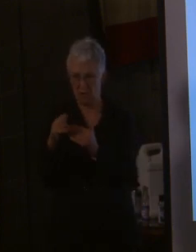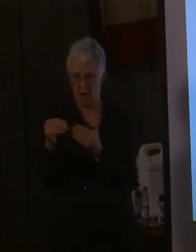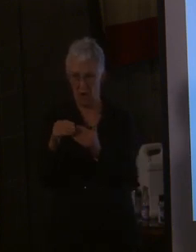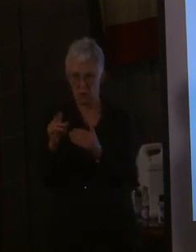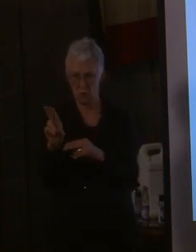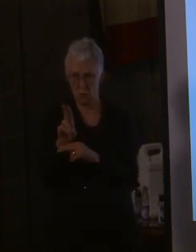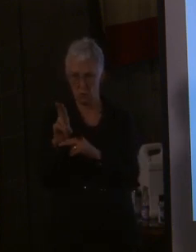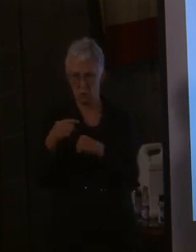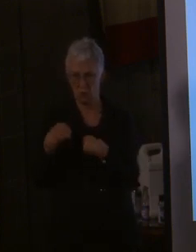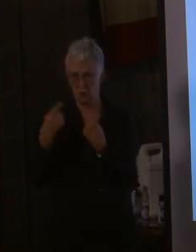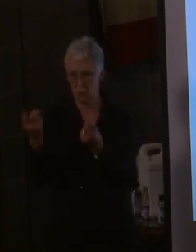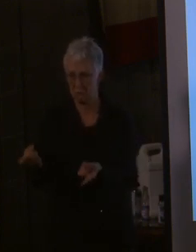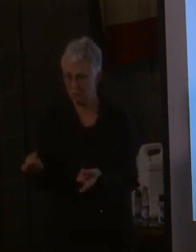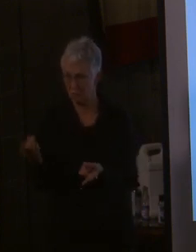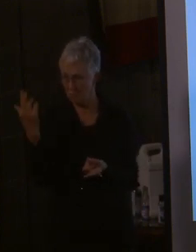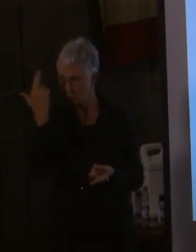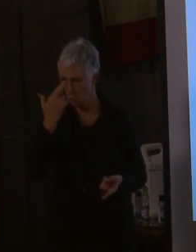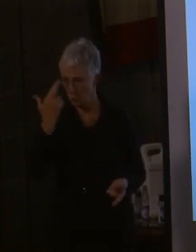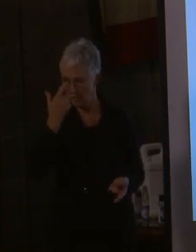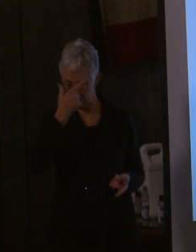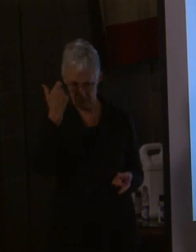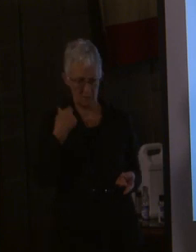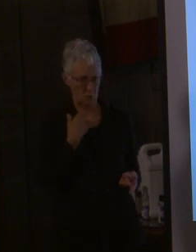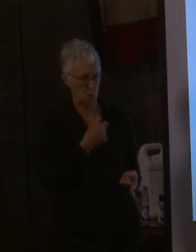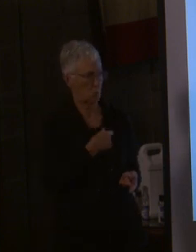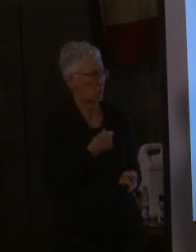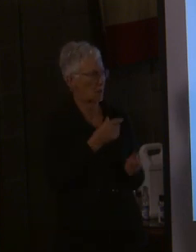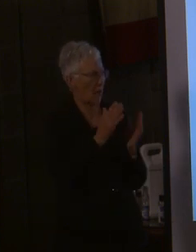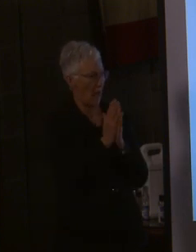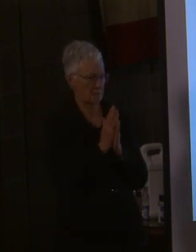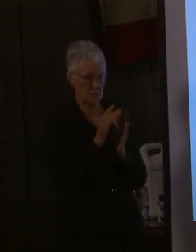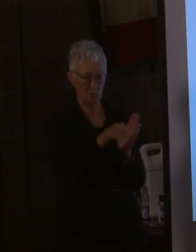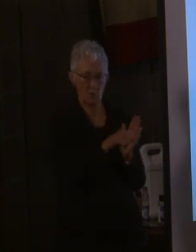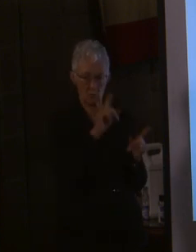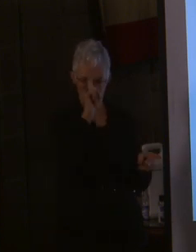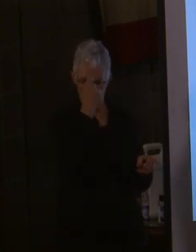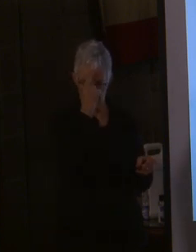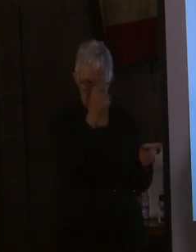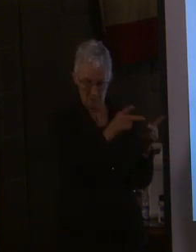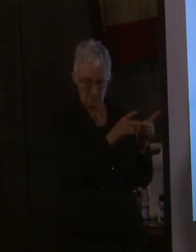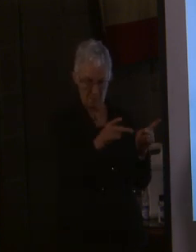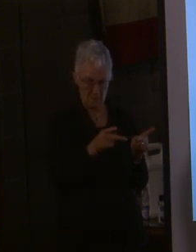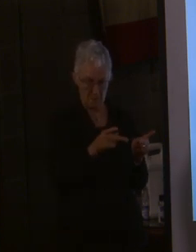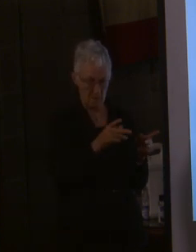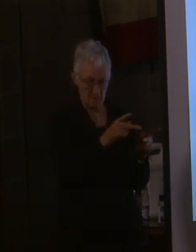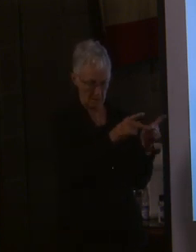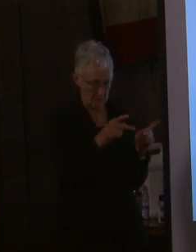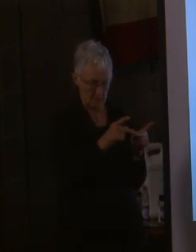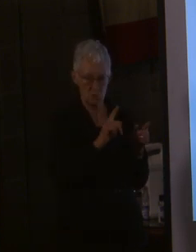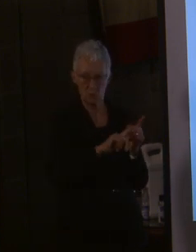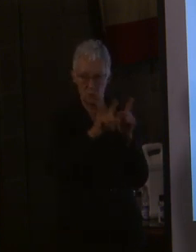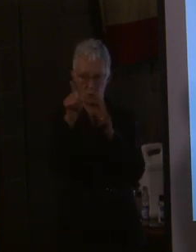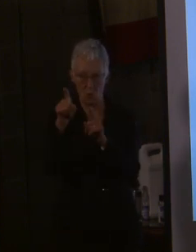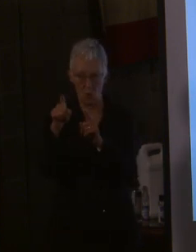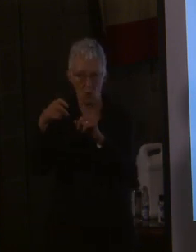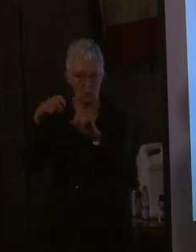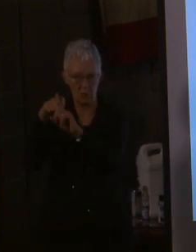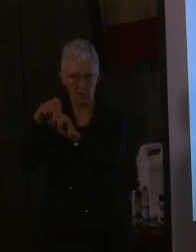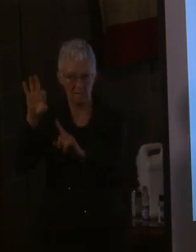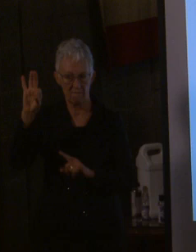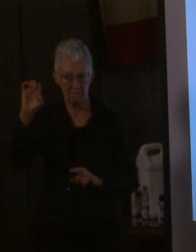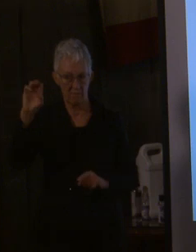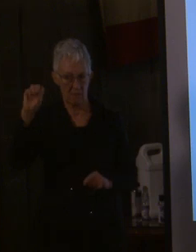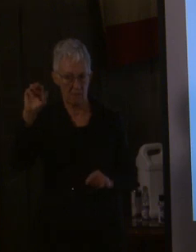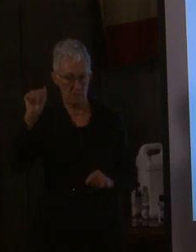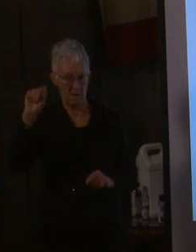that's in part because we're directing all those government entities to go to FEMA first, because we can get reimbursed 75% on that. But we